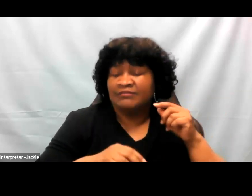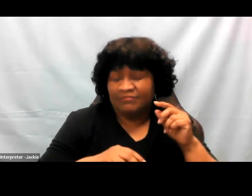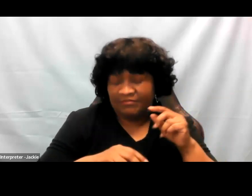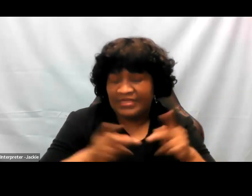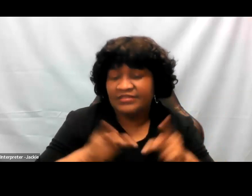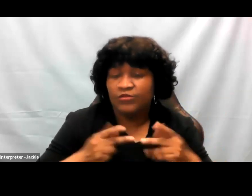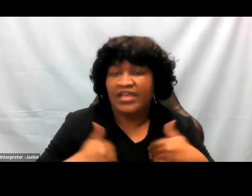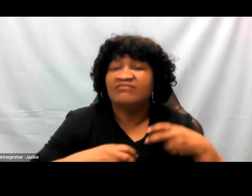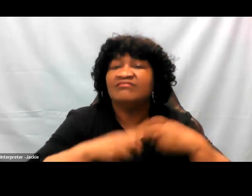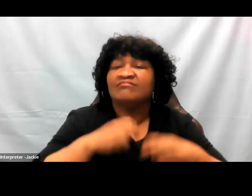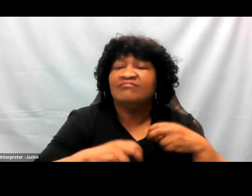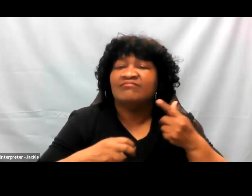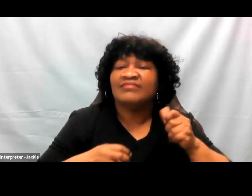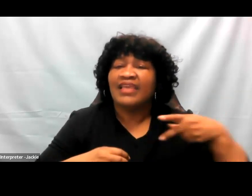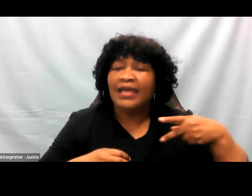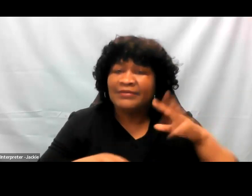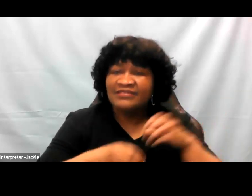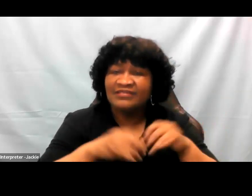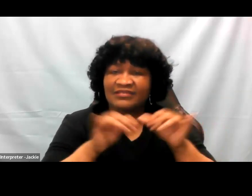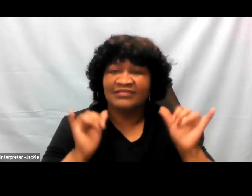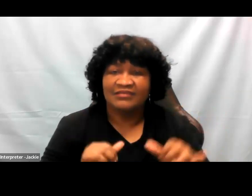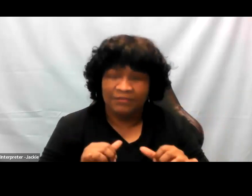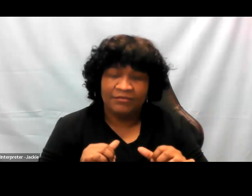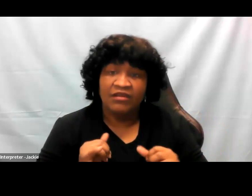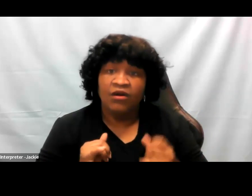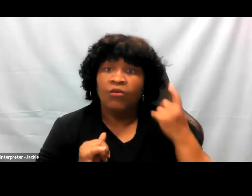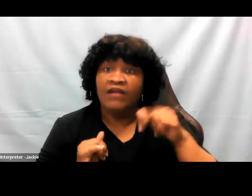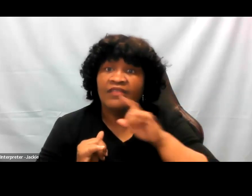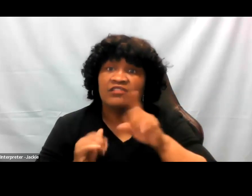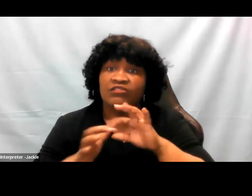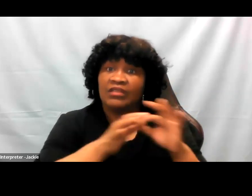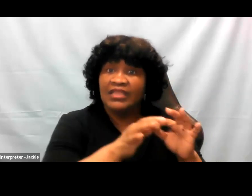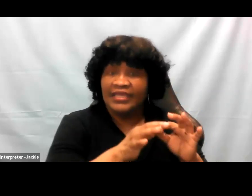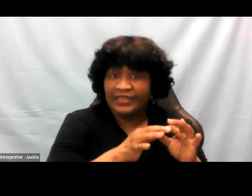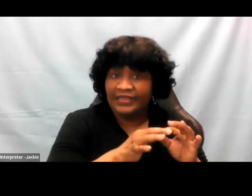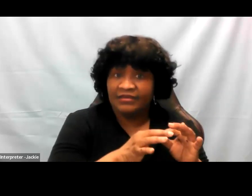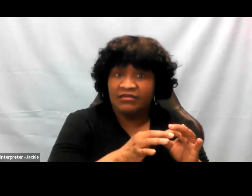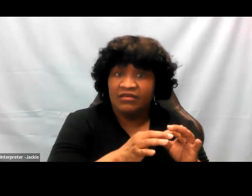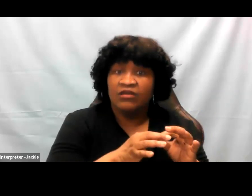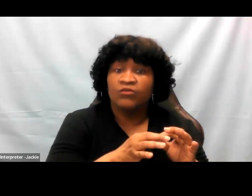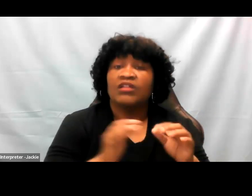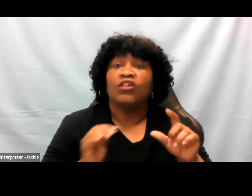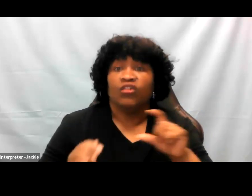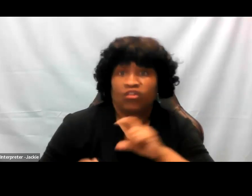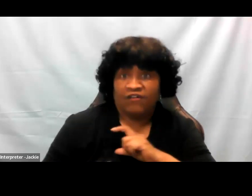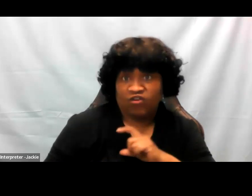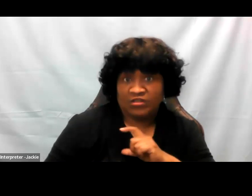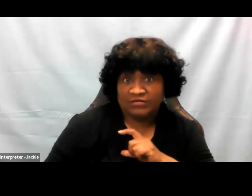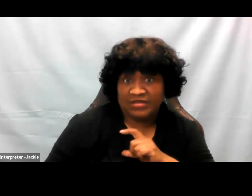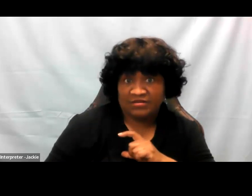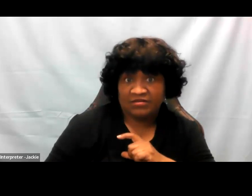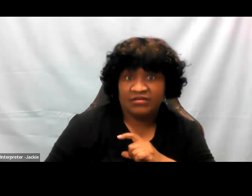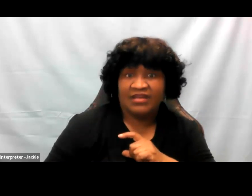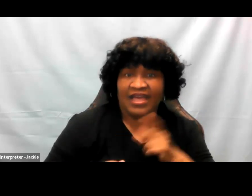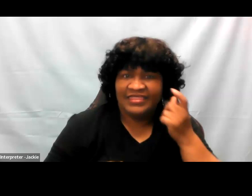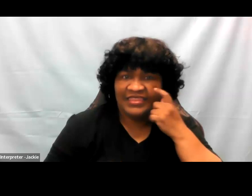system. One of them related to when law enforcement brings someone in, I think it